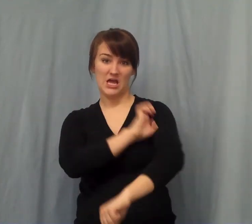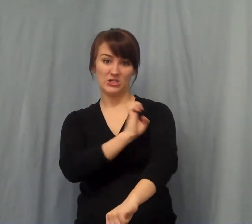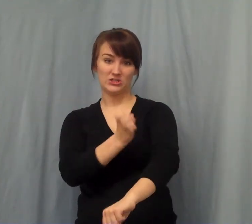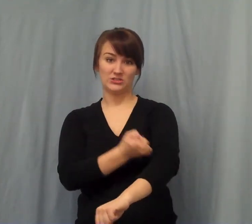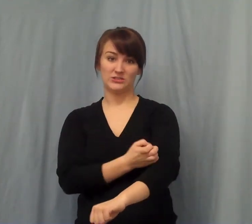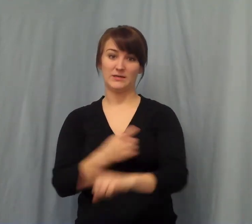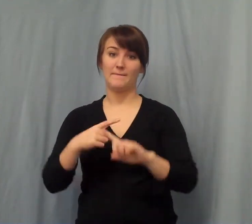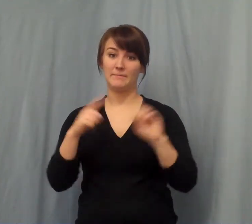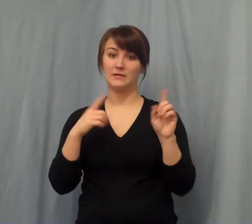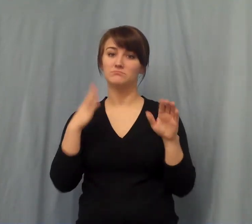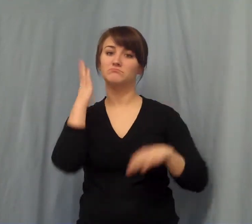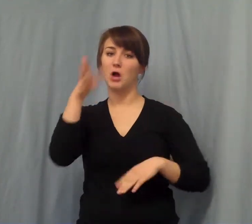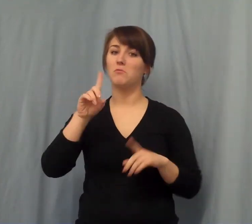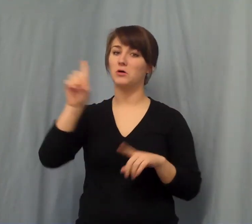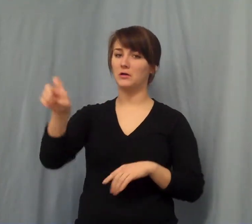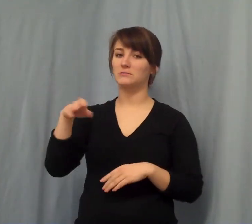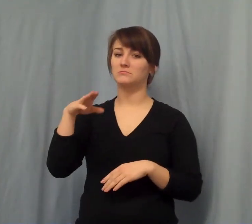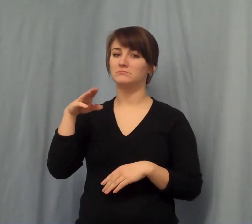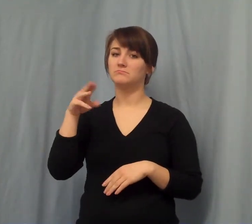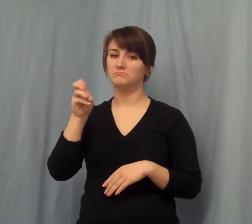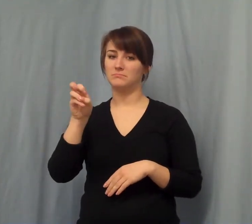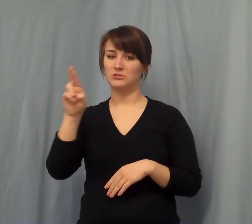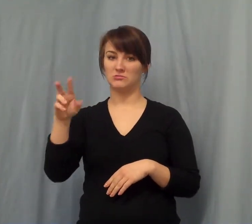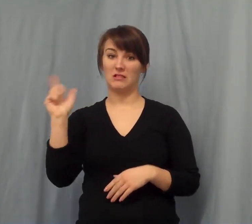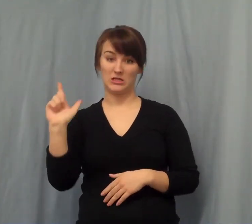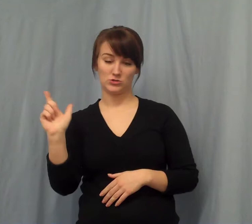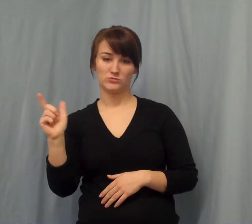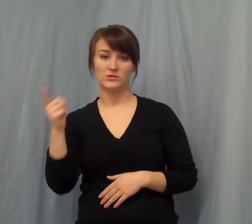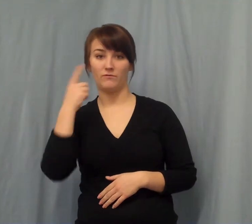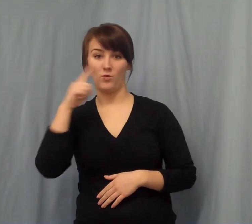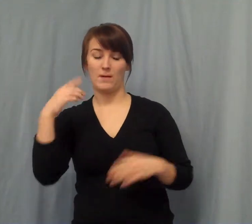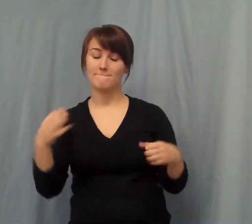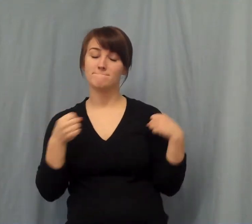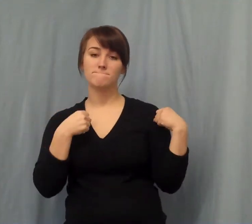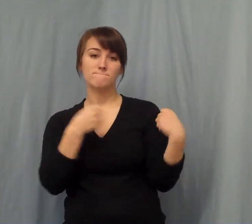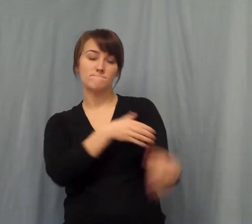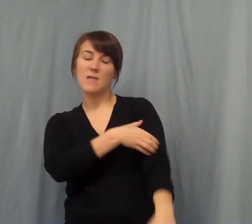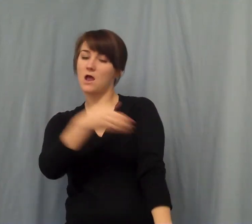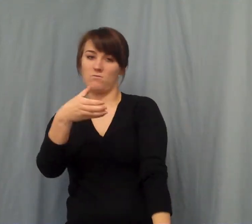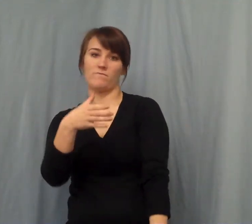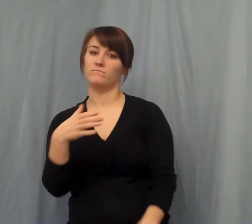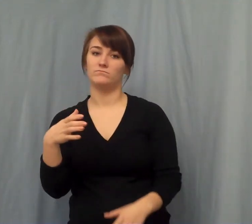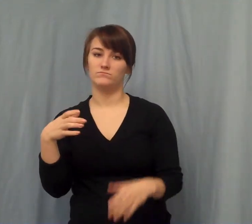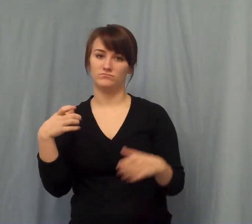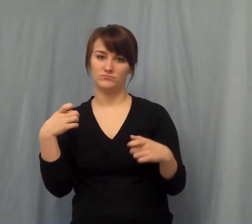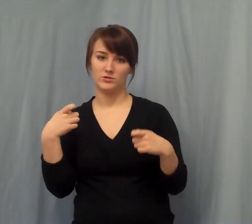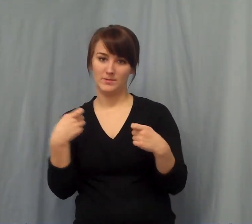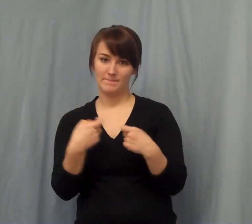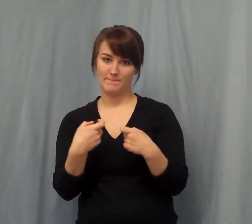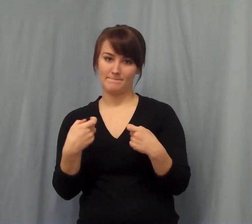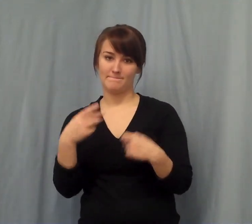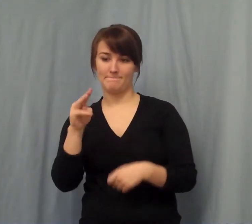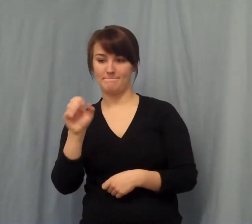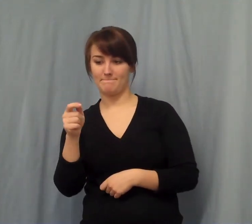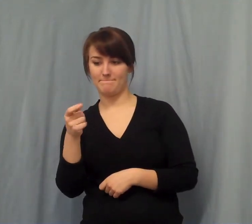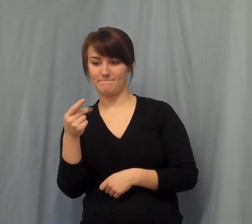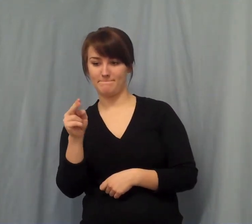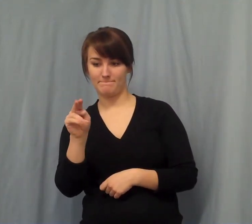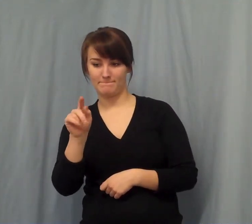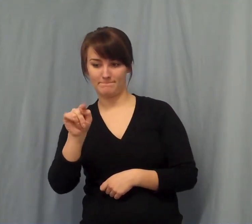magnet so that I can show you what a generator really does. For today, you're going to have to take my word for it, that if we take giant magnets and put it through a coil of